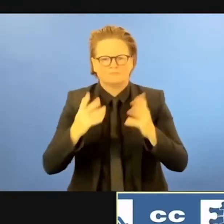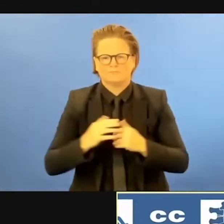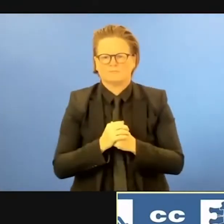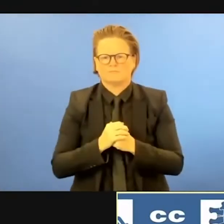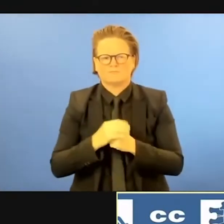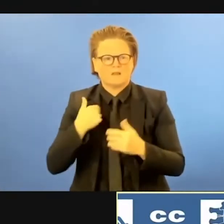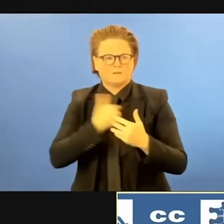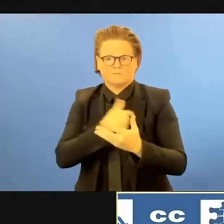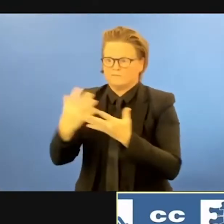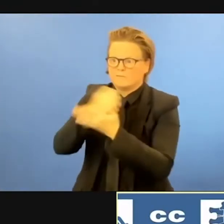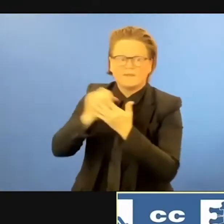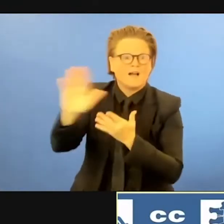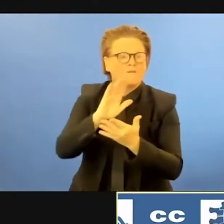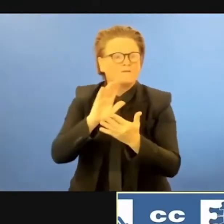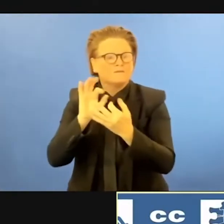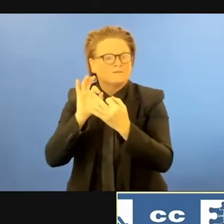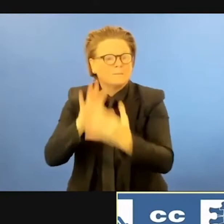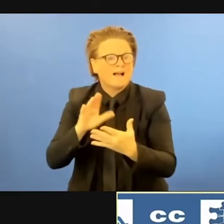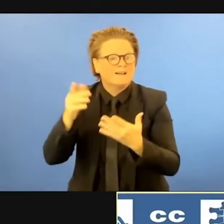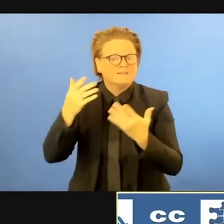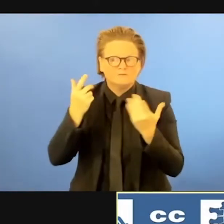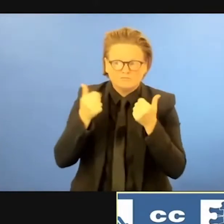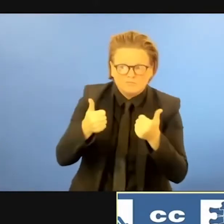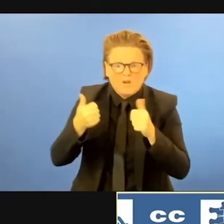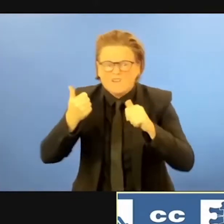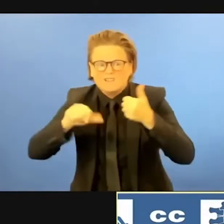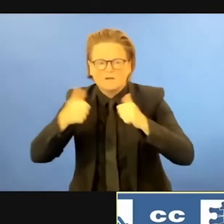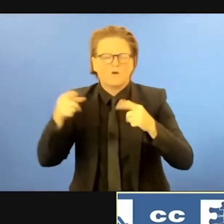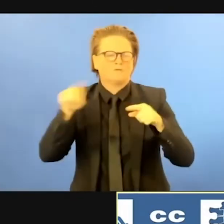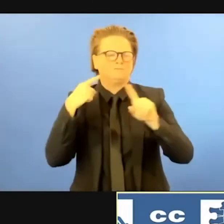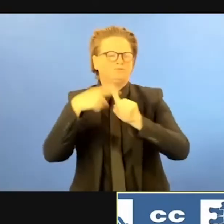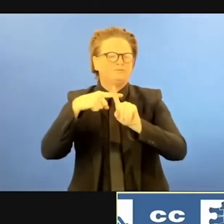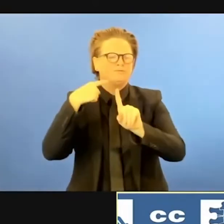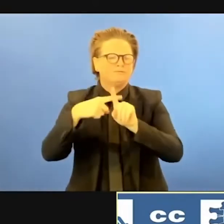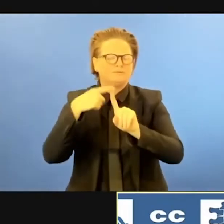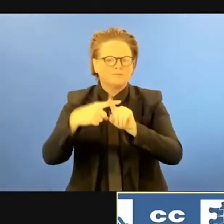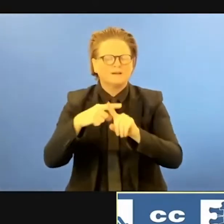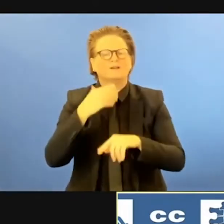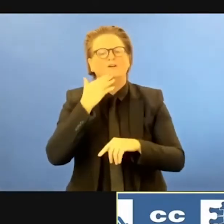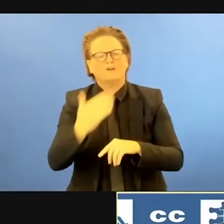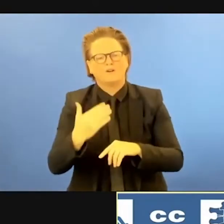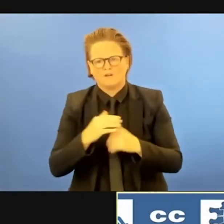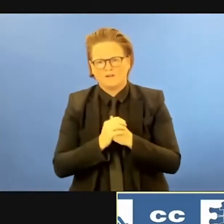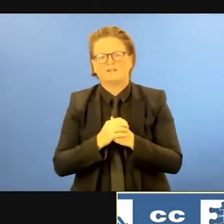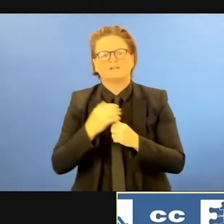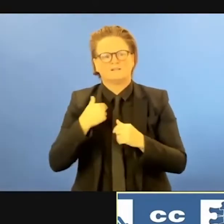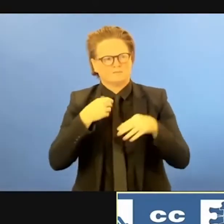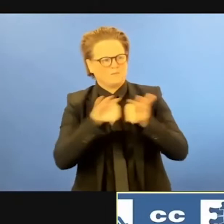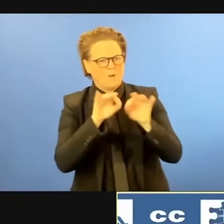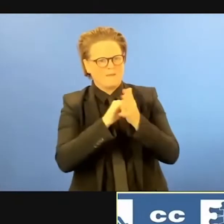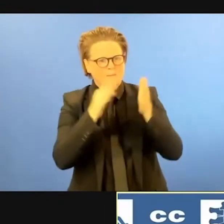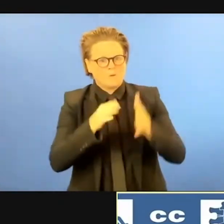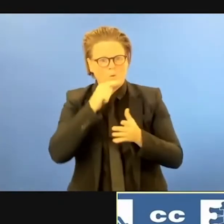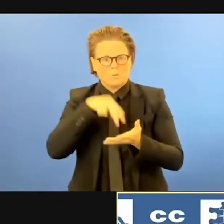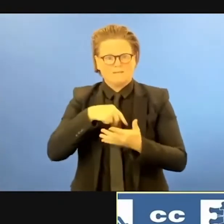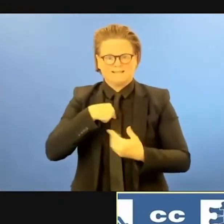processes for that, but you might need to do a little bit of self-identification and letting people know what you need. Maybe you'll need a wheelchair or